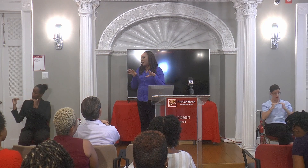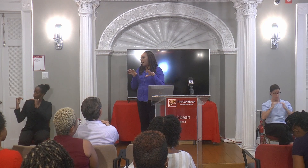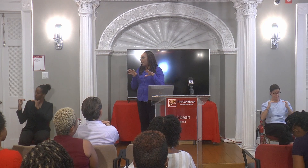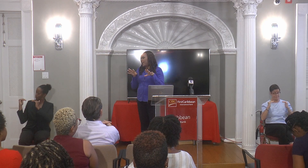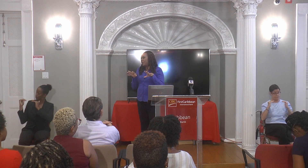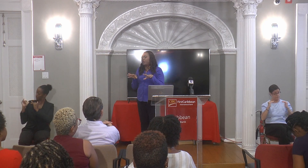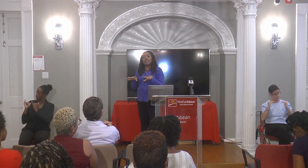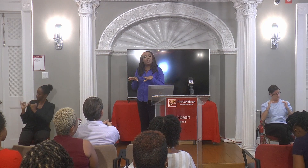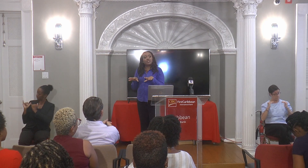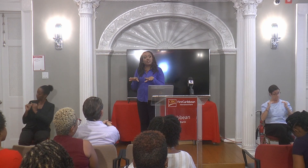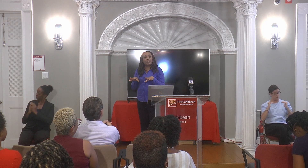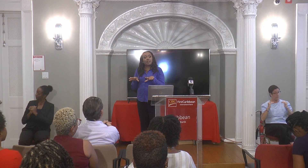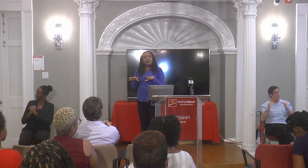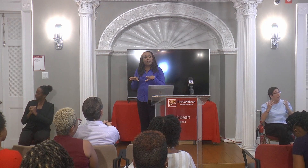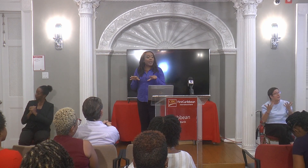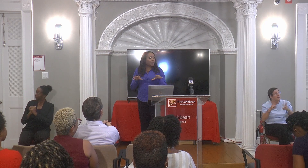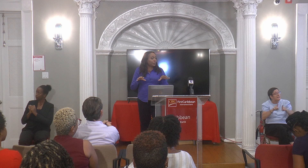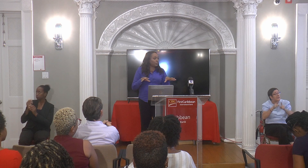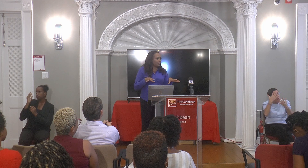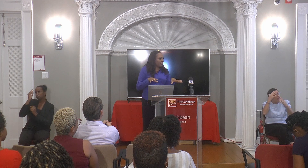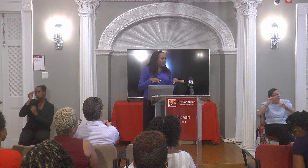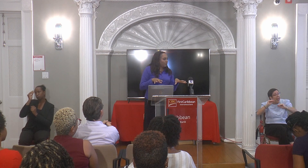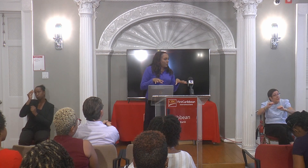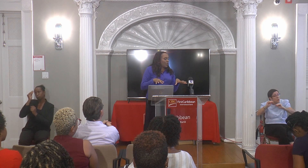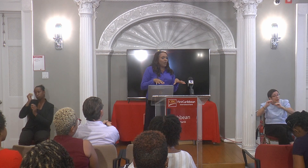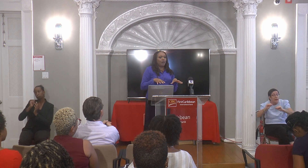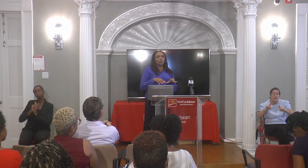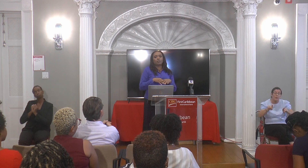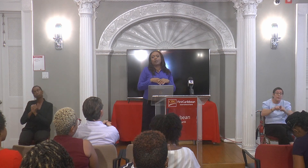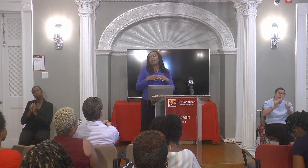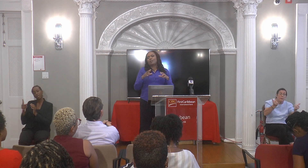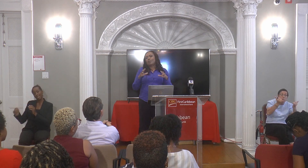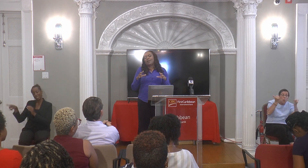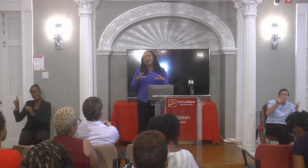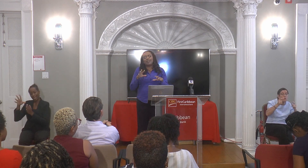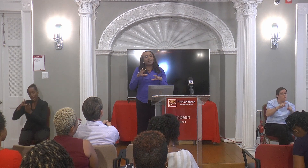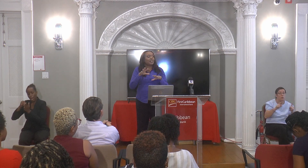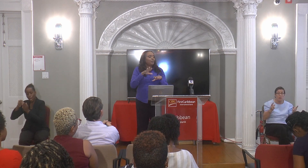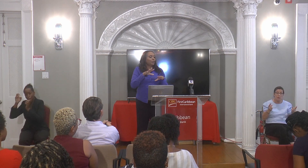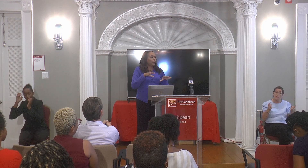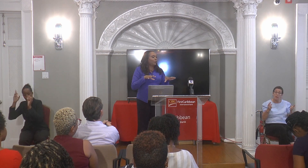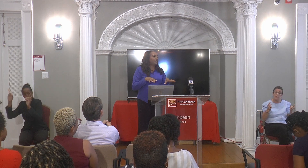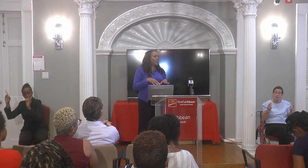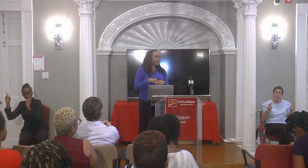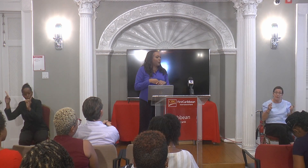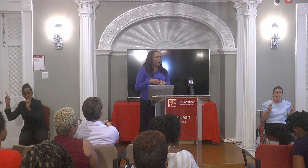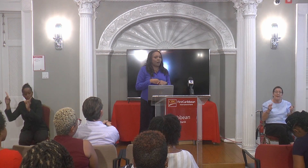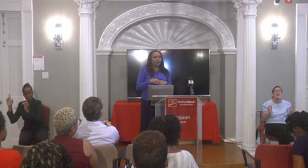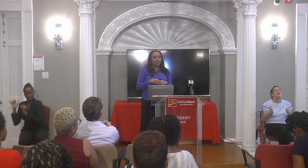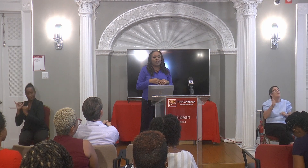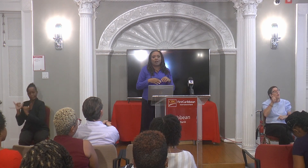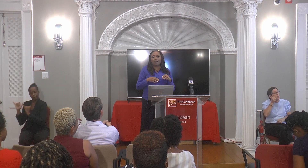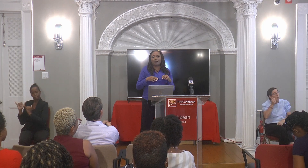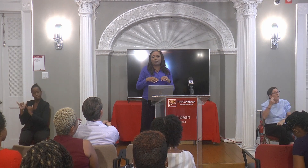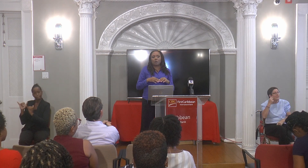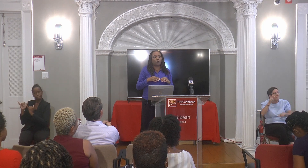equal educationally and socially? And that is if you know who the deaf people